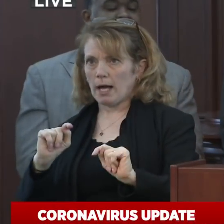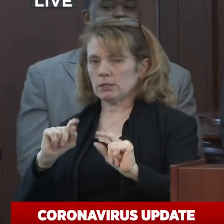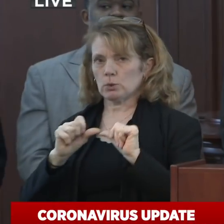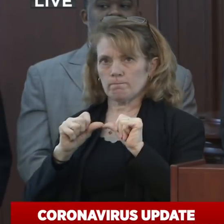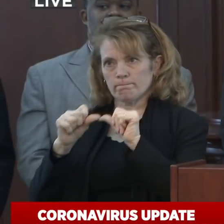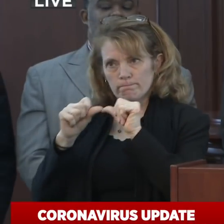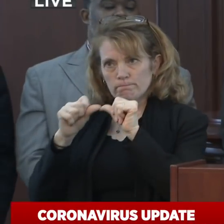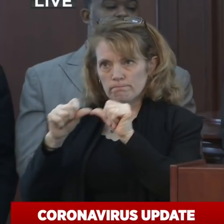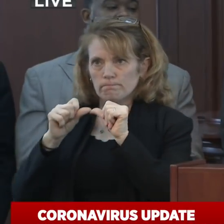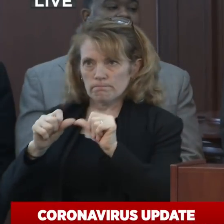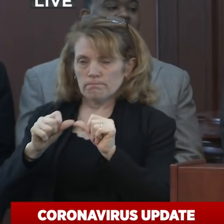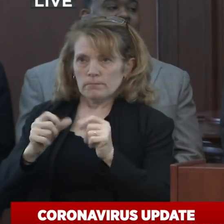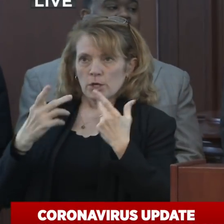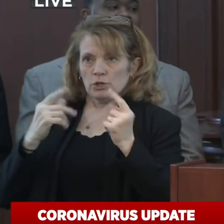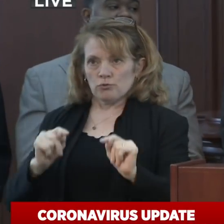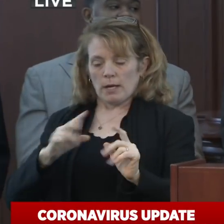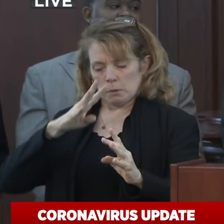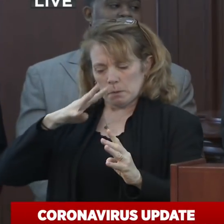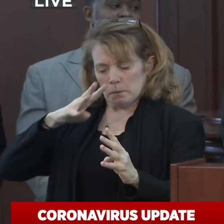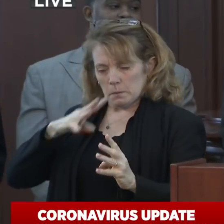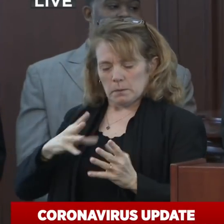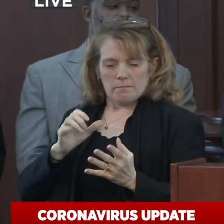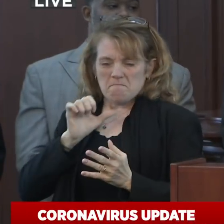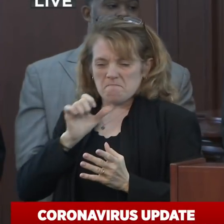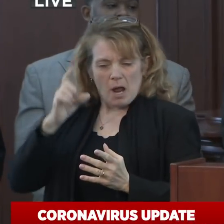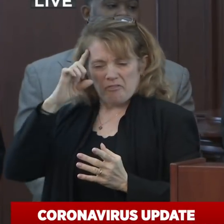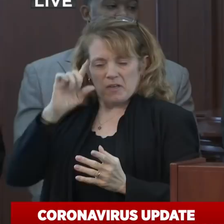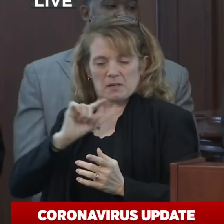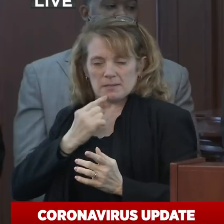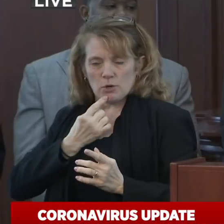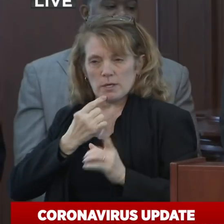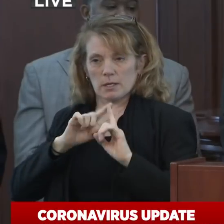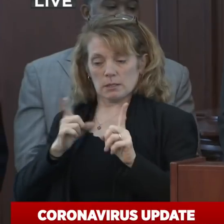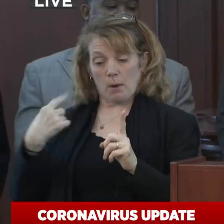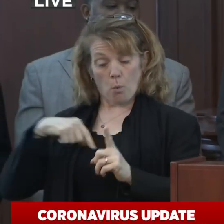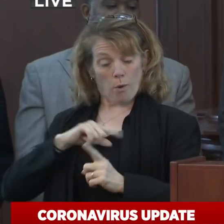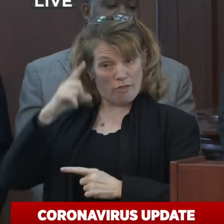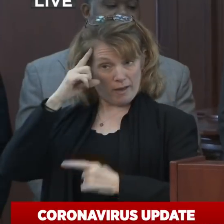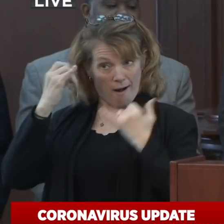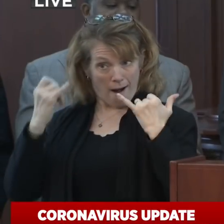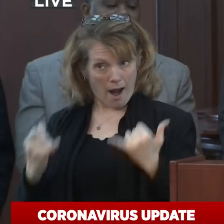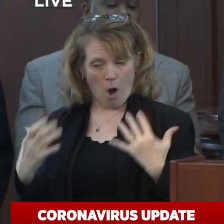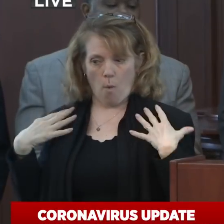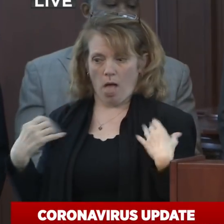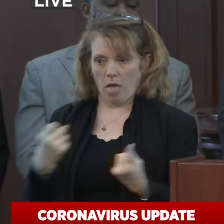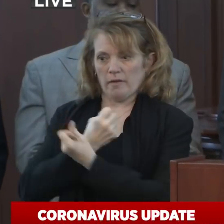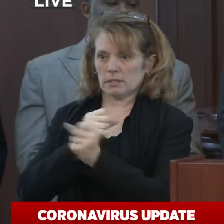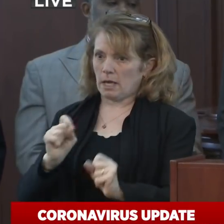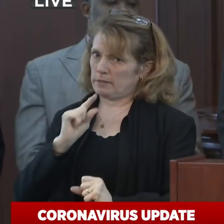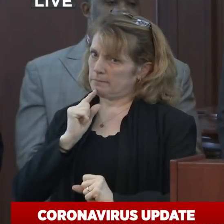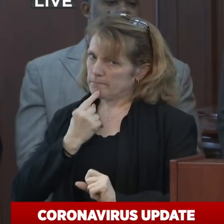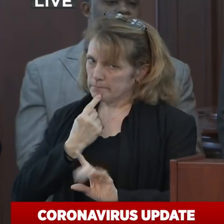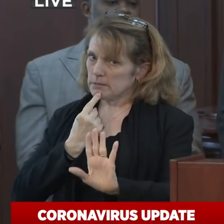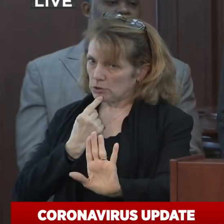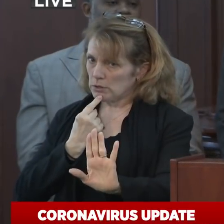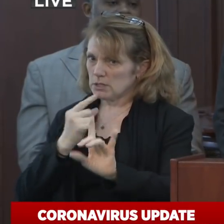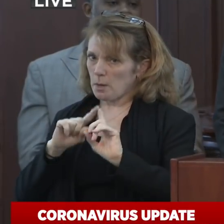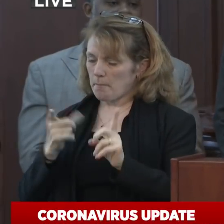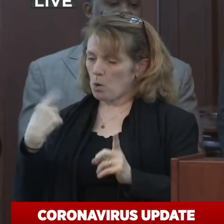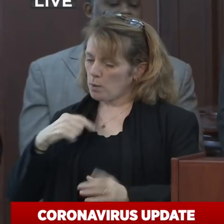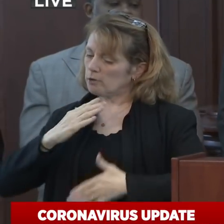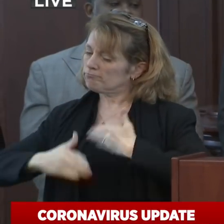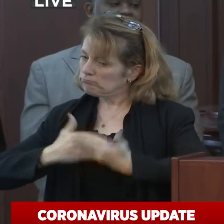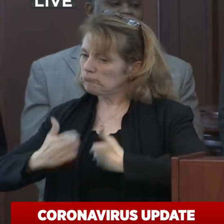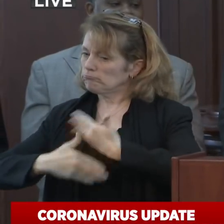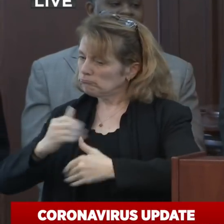not taking it too seriously, although in this situation we're taking our health and our safety very seriously, but we're moving through it.